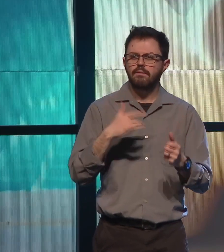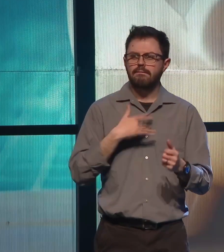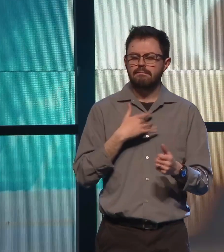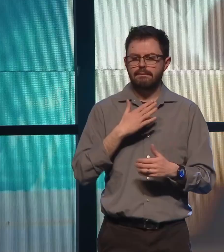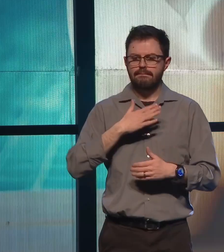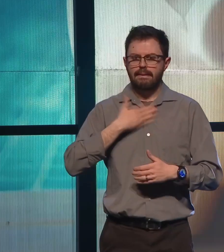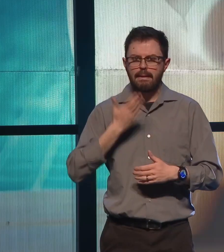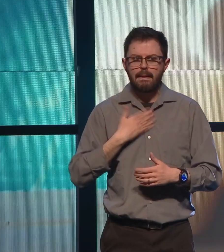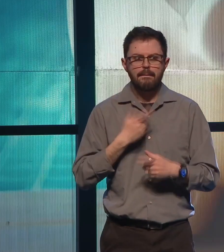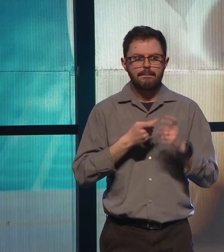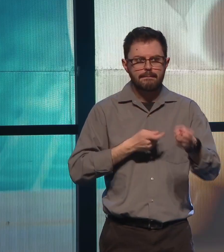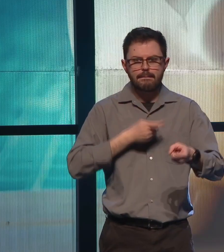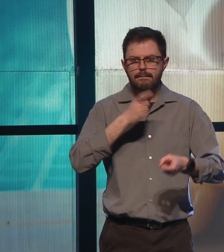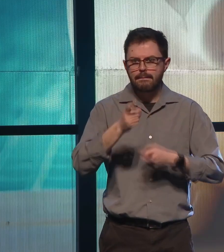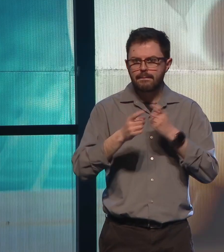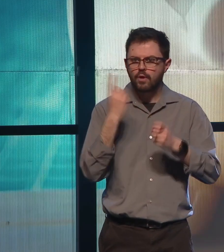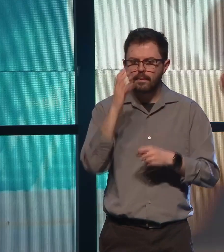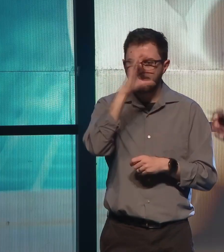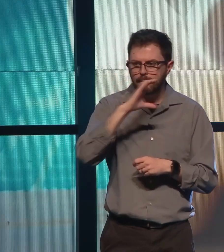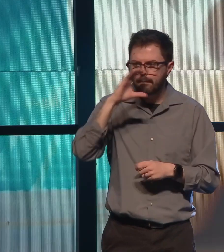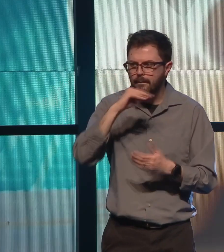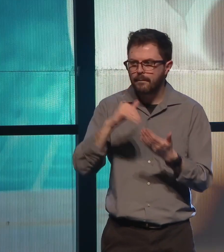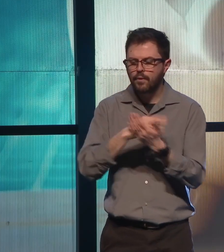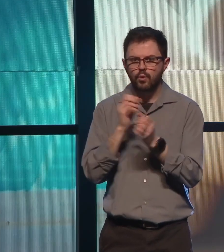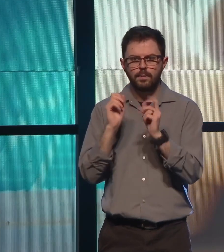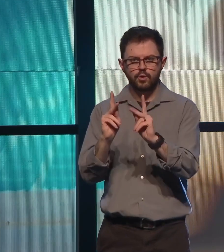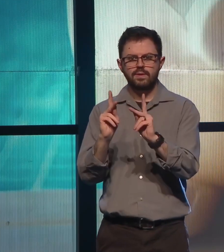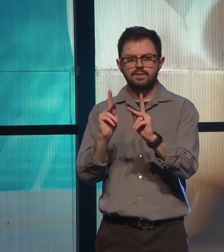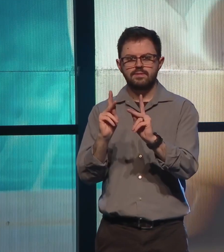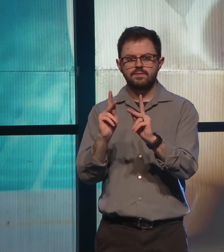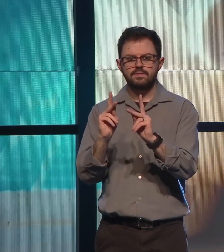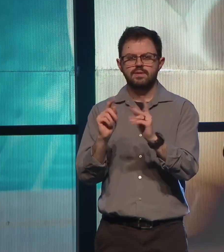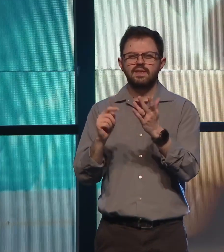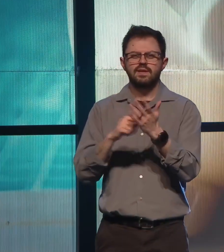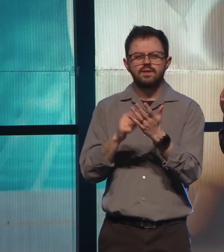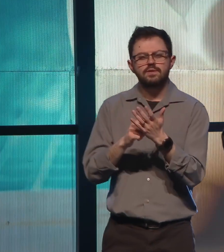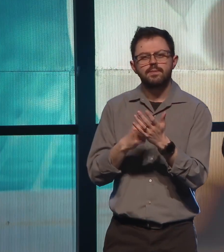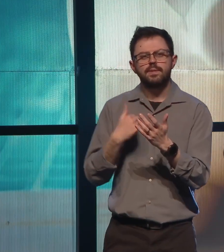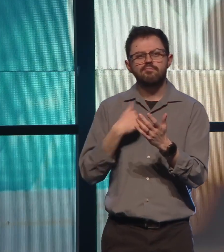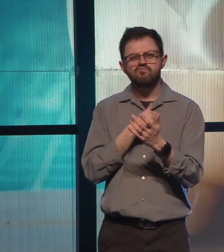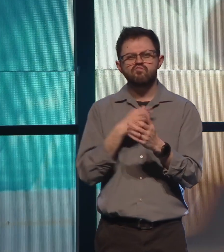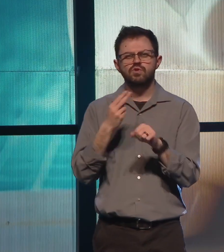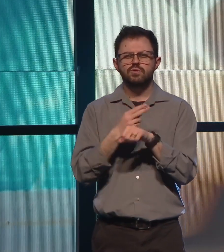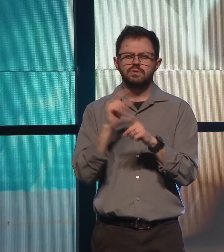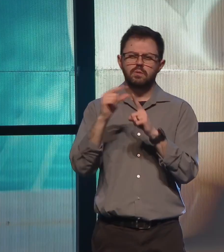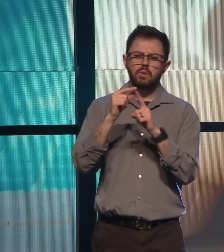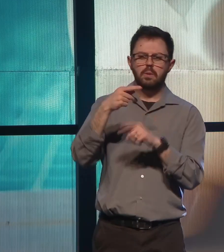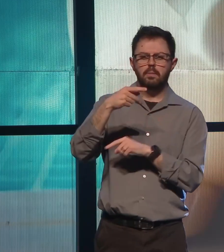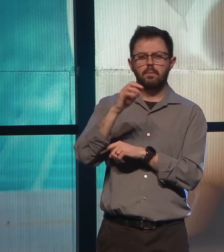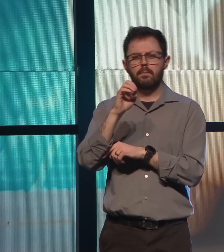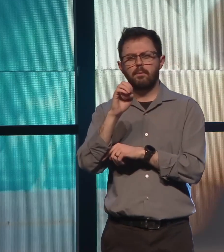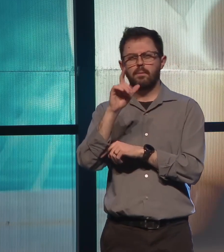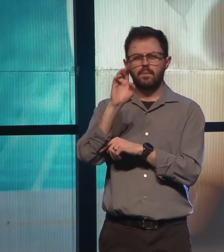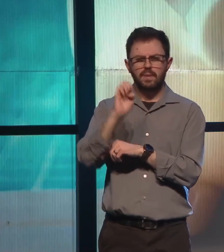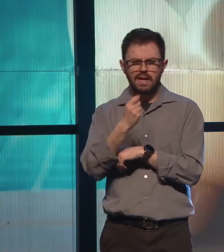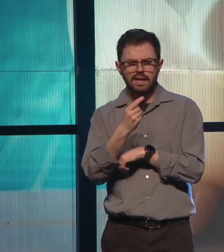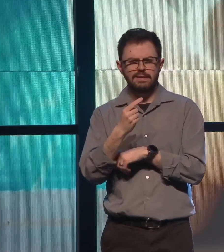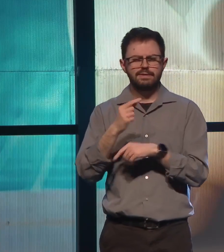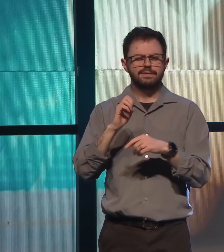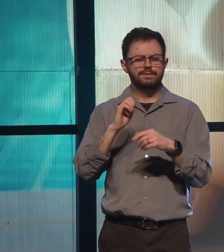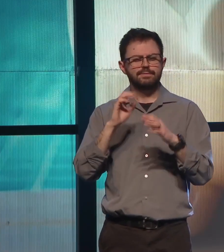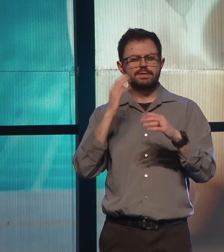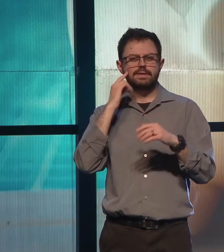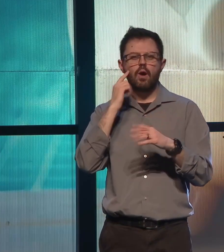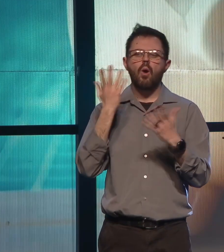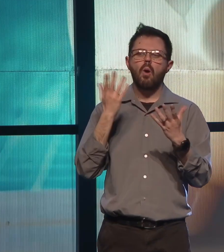that you're looking for opportunities. Right? Sometimes around here we use this word pledge. We talk about like pieces worth it, just making kind of a giving commitment.